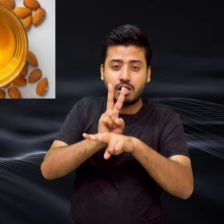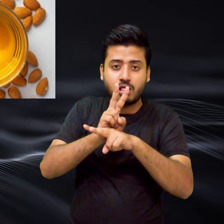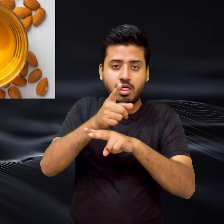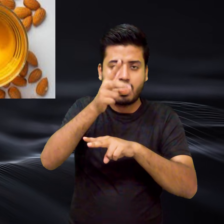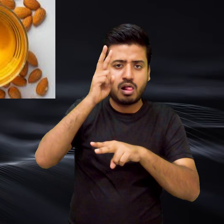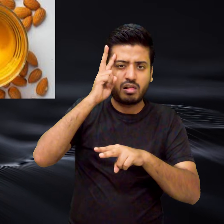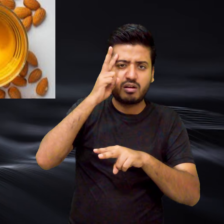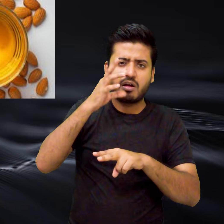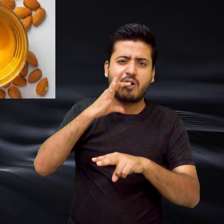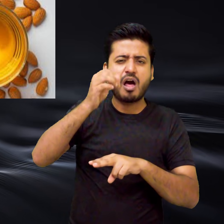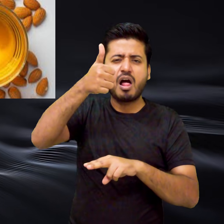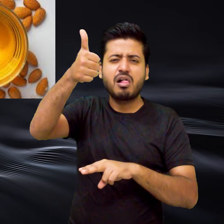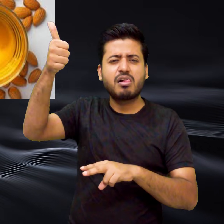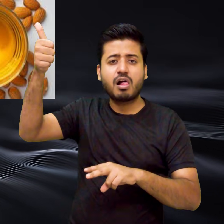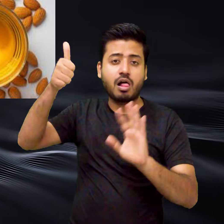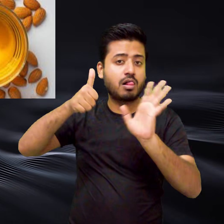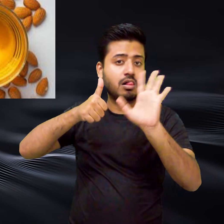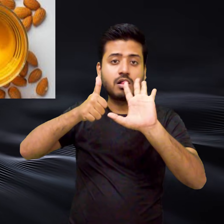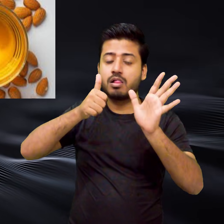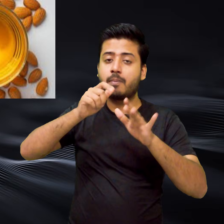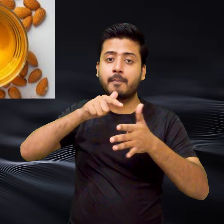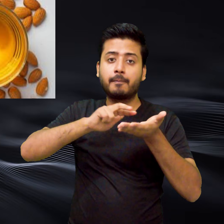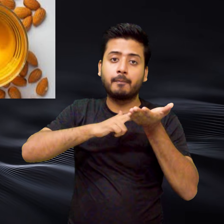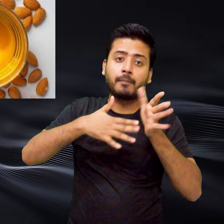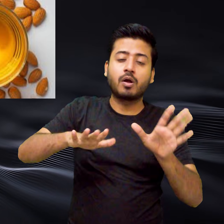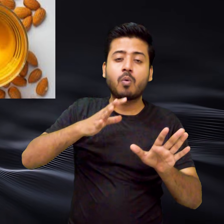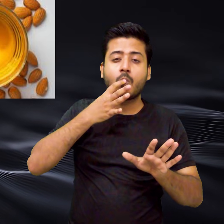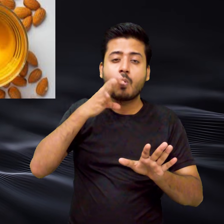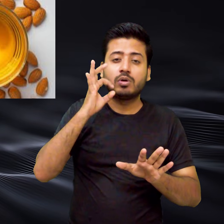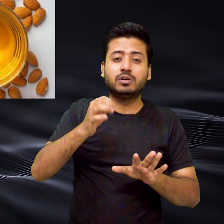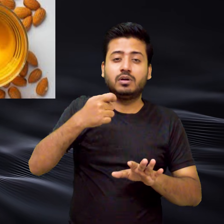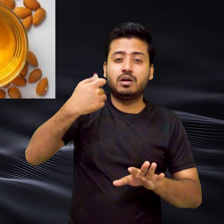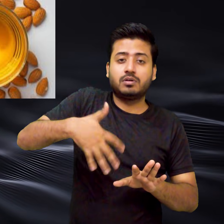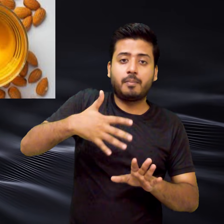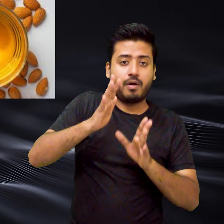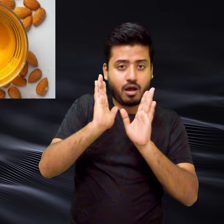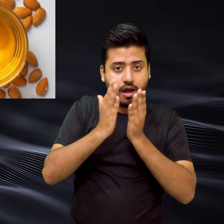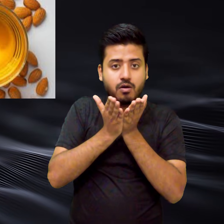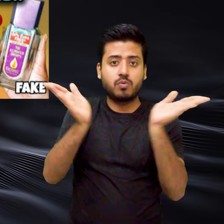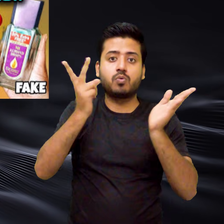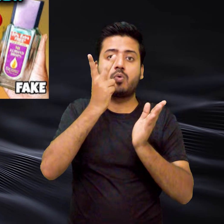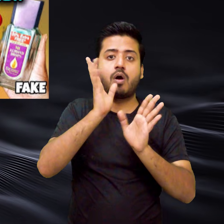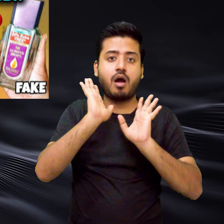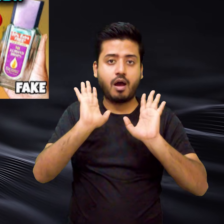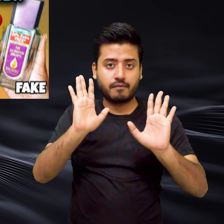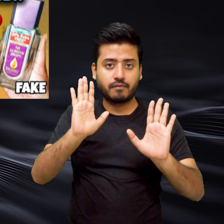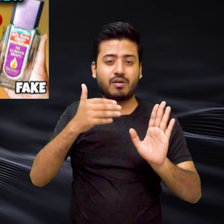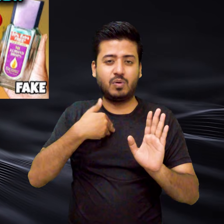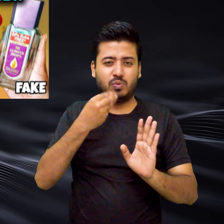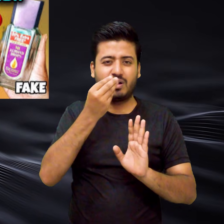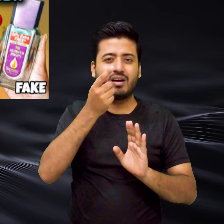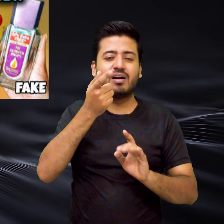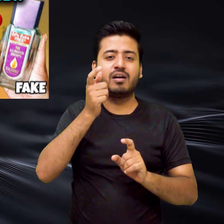makes hair feel softer, look glossier, and become easier to detangle and style, reducing breakage caused by